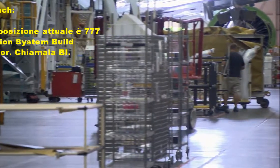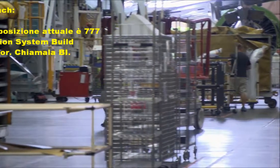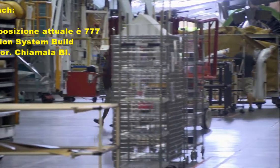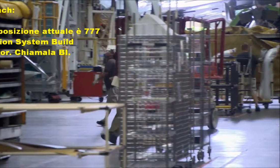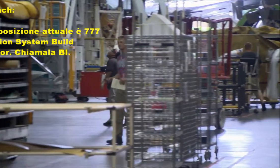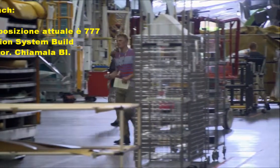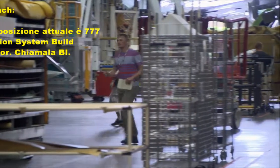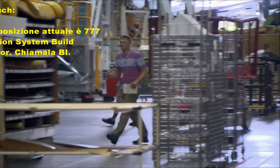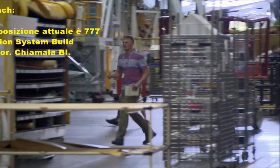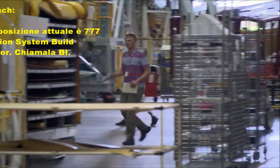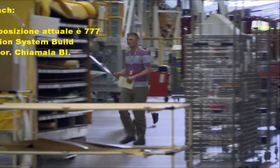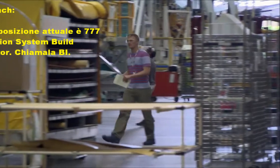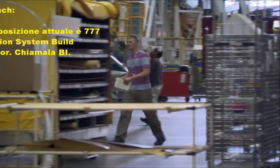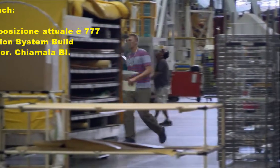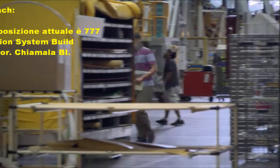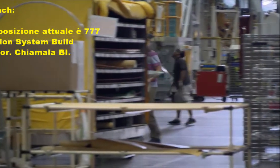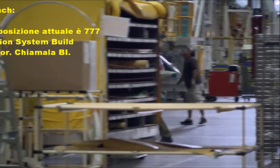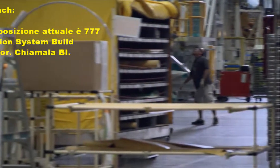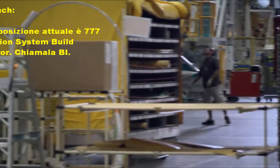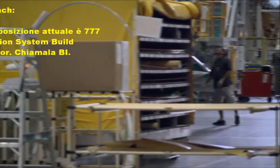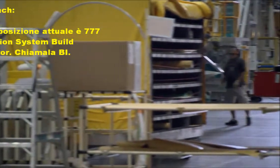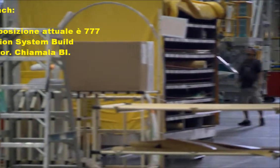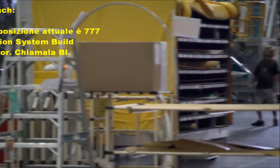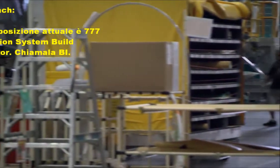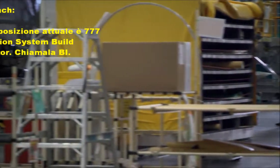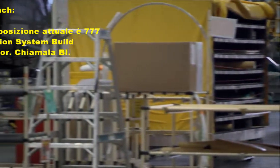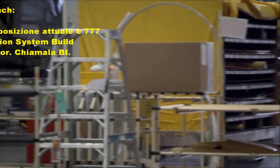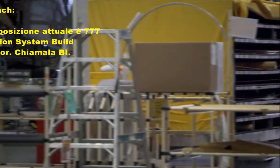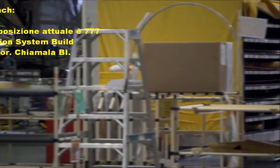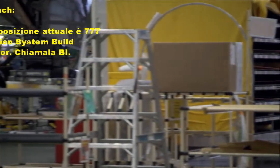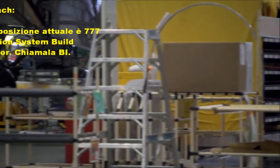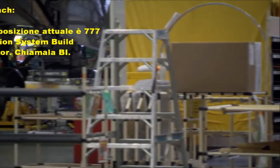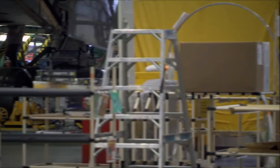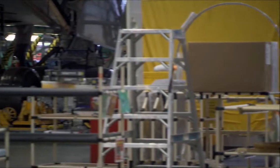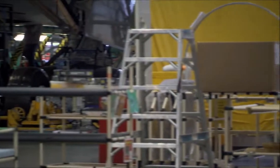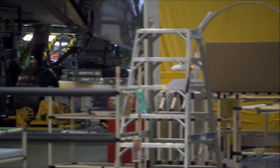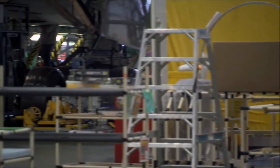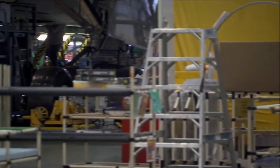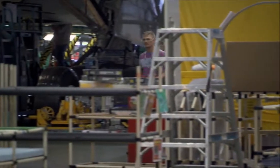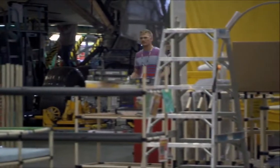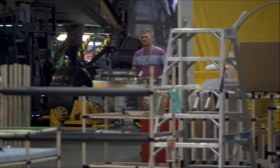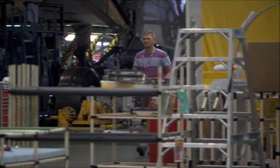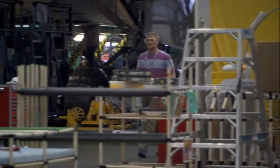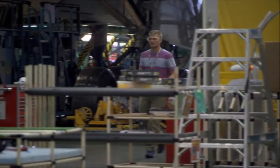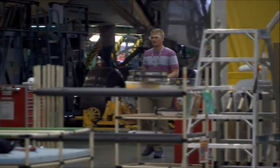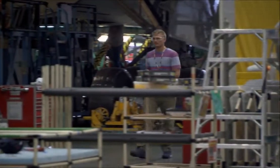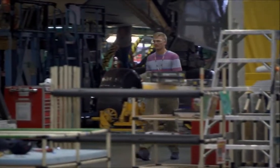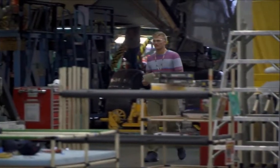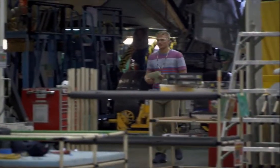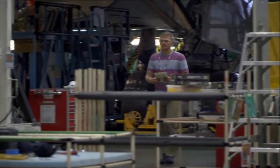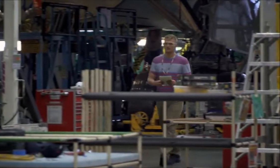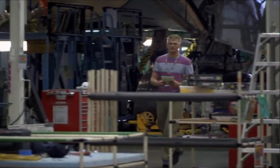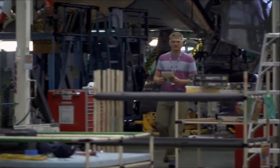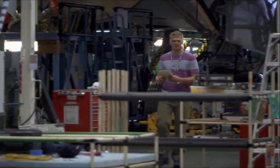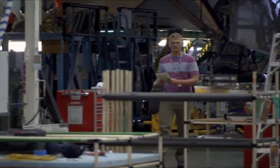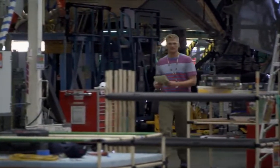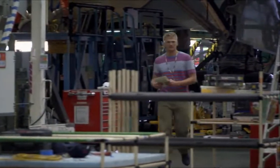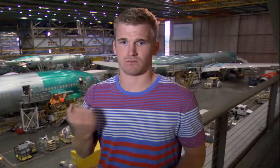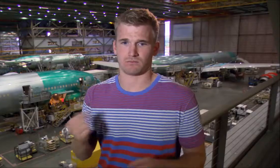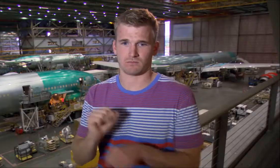I started here at Boeing for a 6-month internship, and I excelled in that position. After that, I got hired on as a full-time employee.